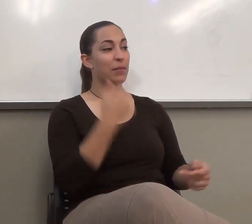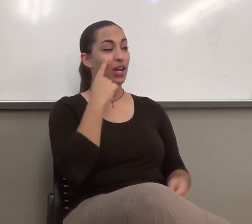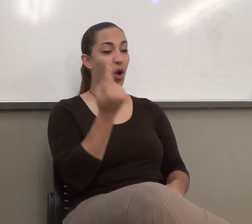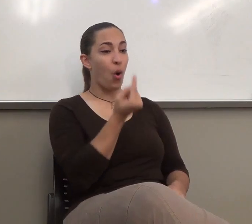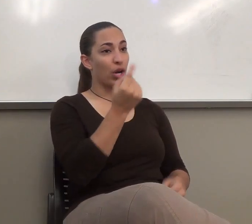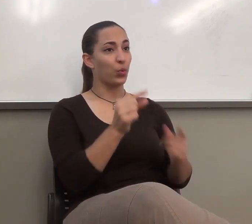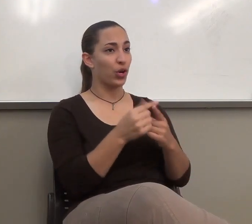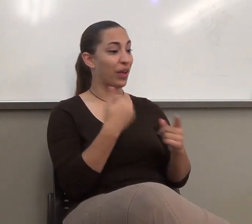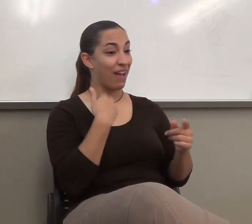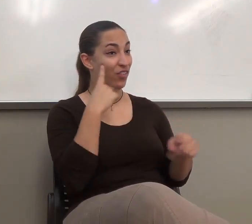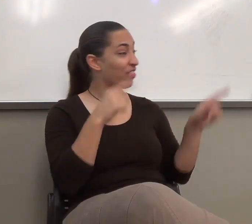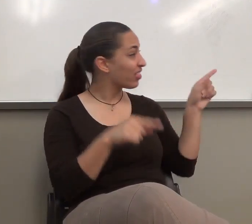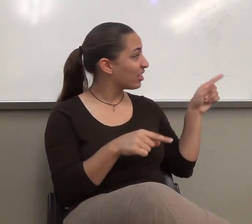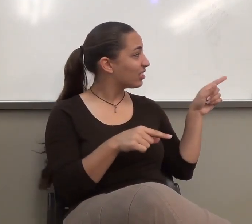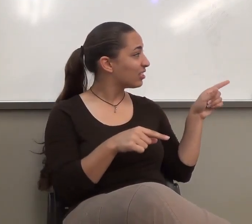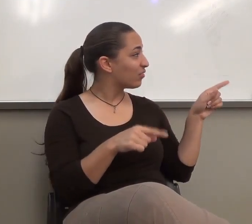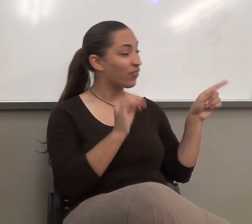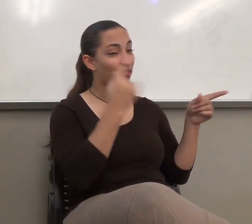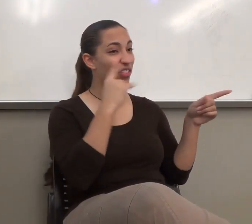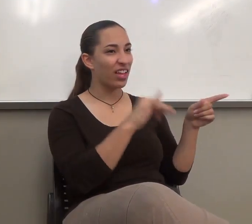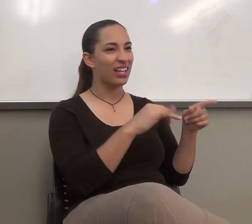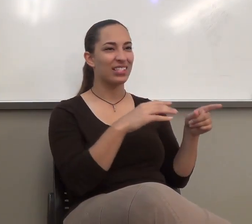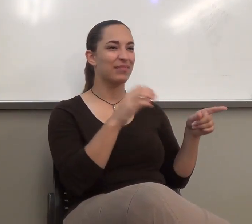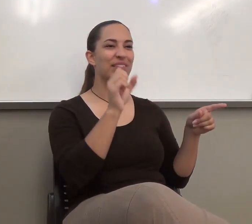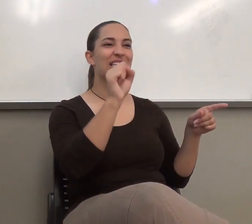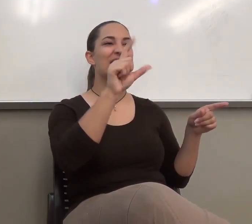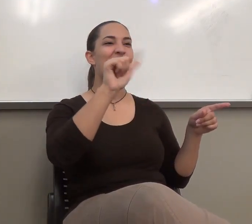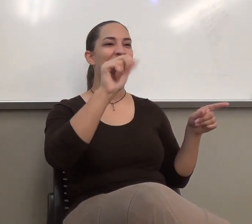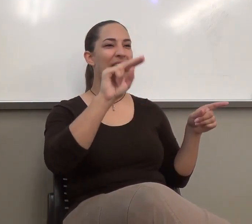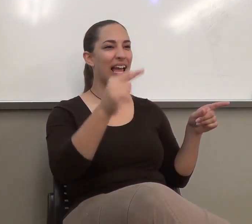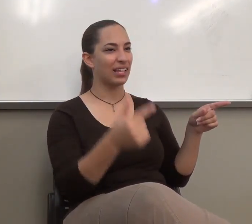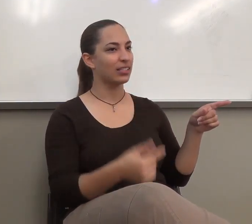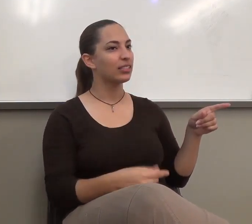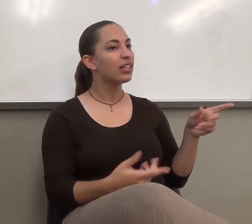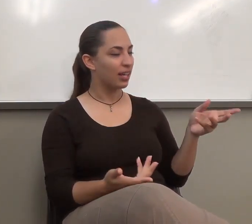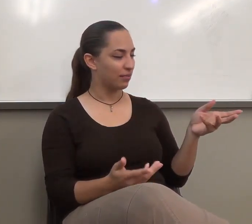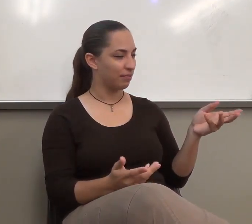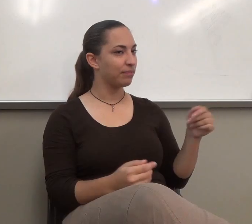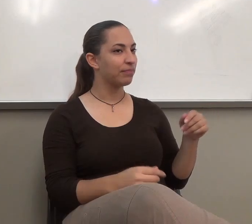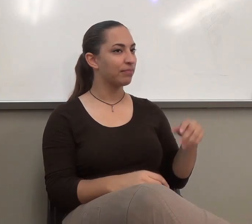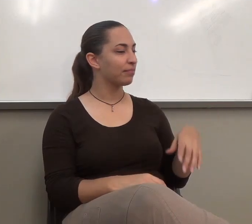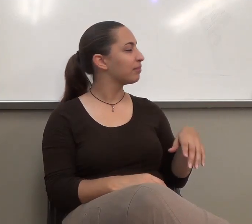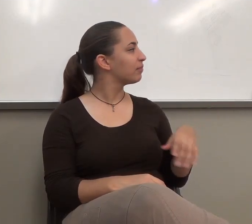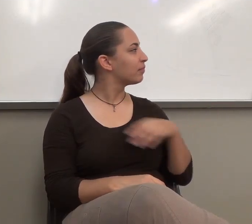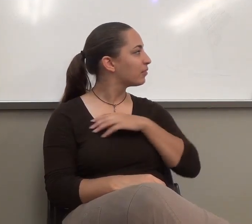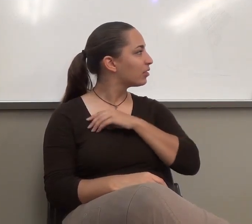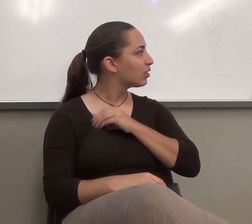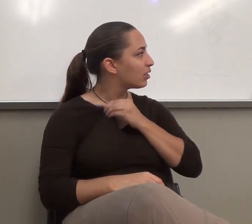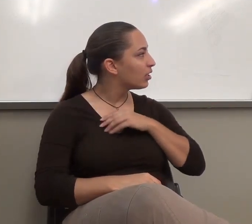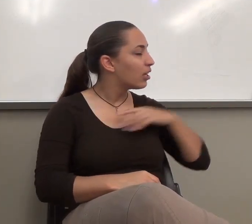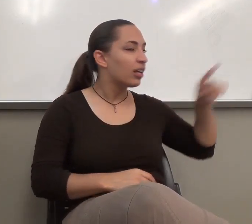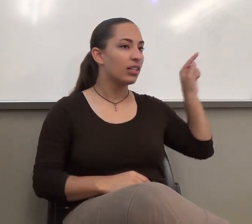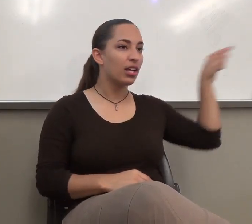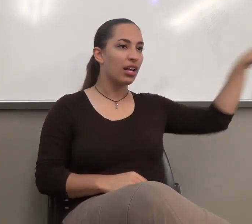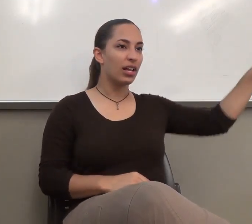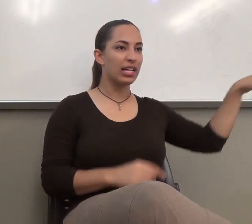slang word. We don't use that, right? We don't use that for standard English. And then this is